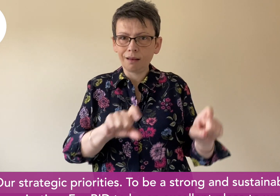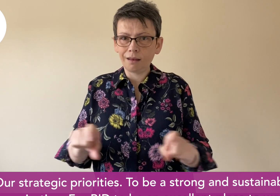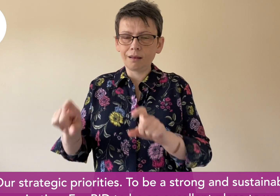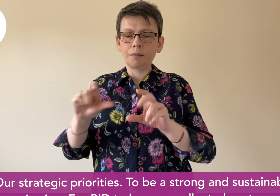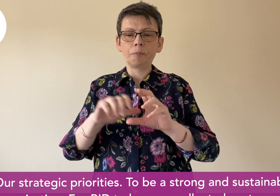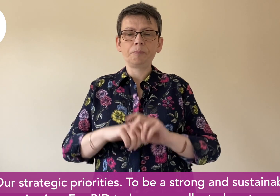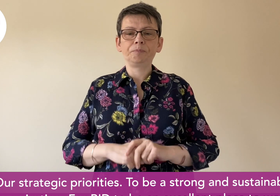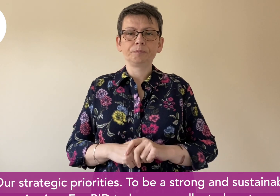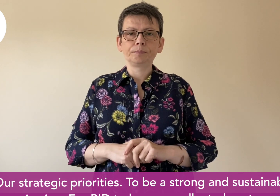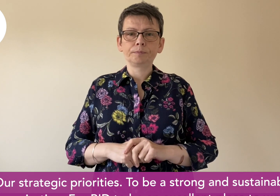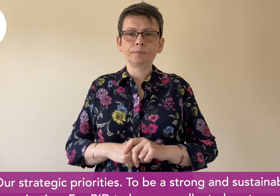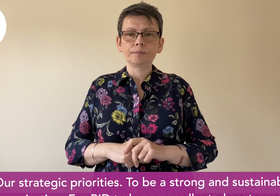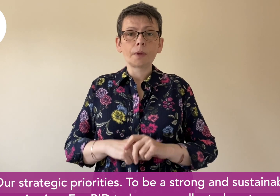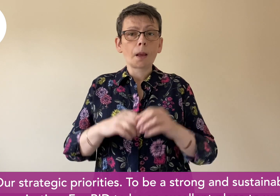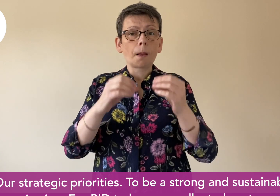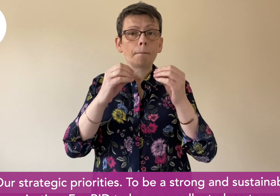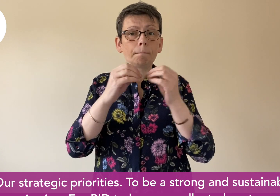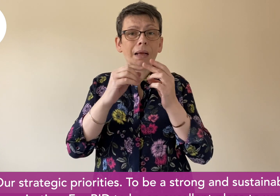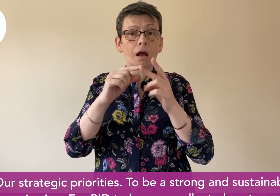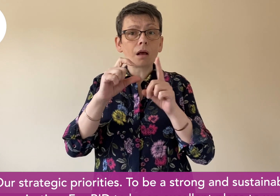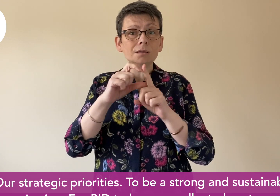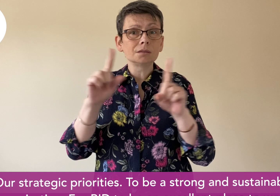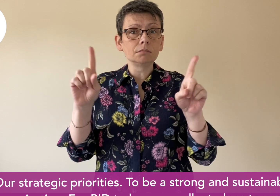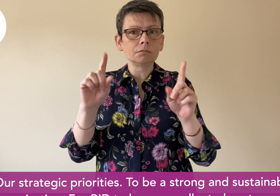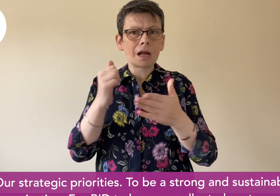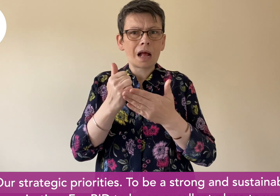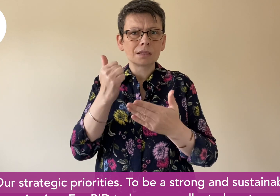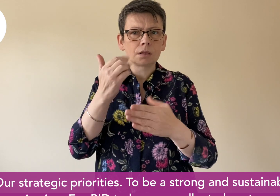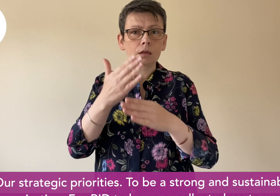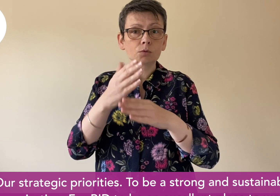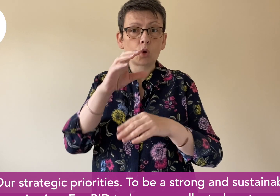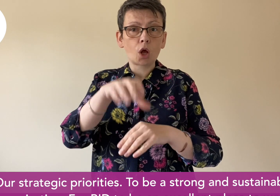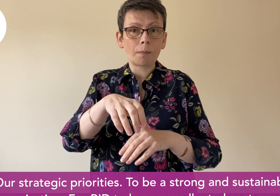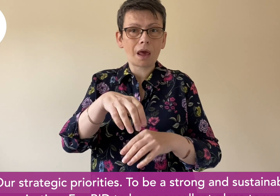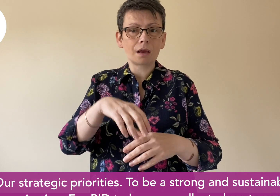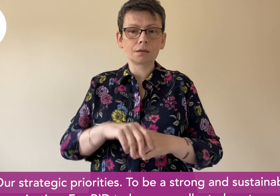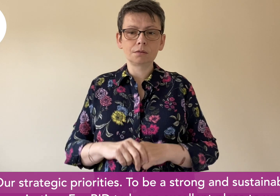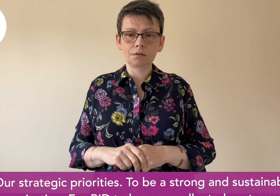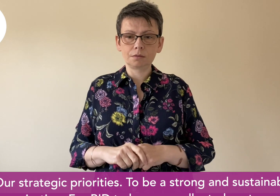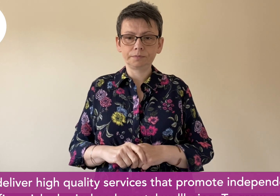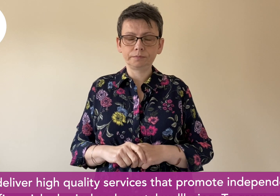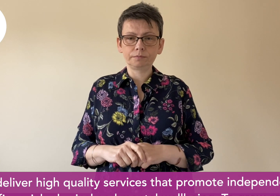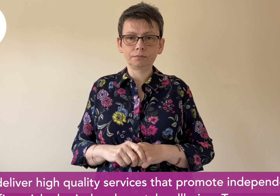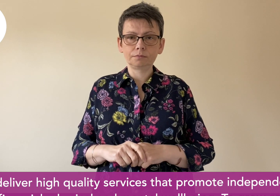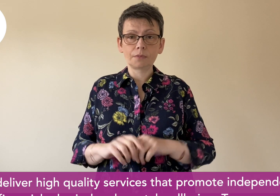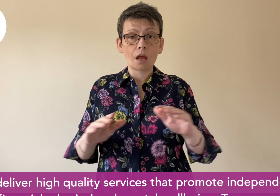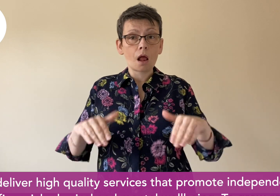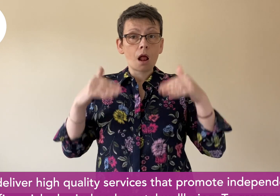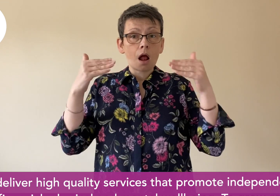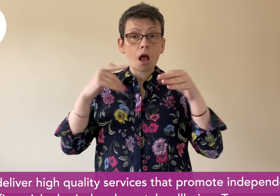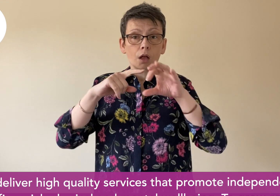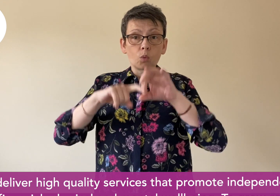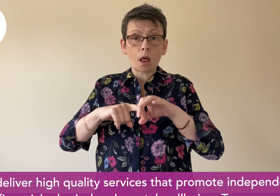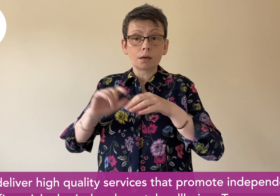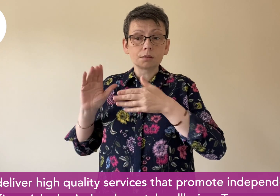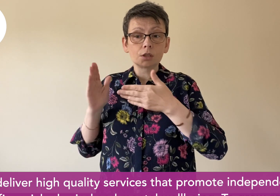organization, for BID to be an excellent place to work, to deliver